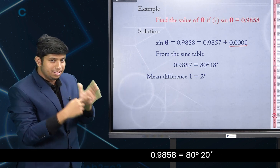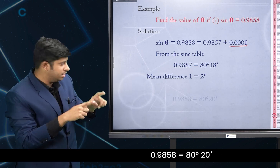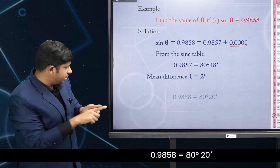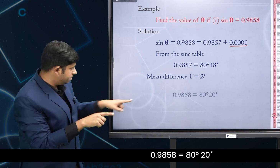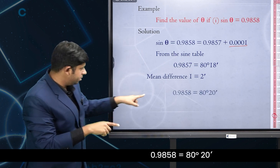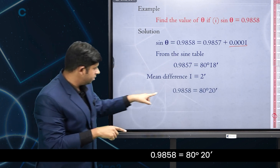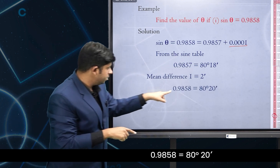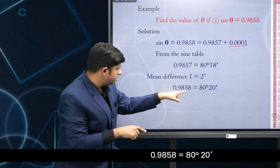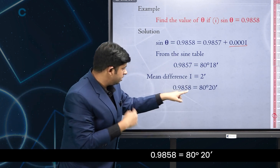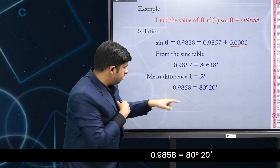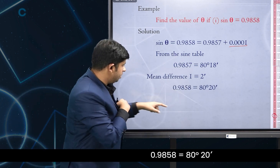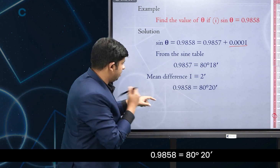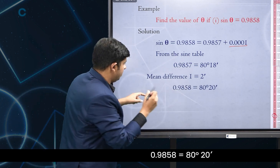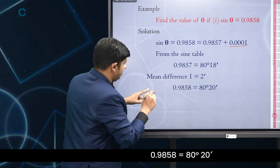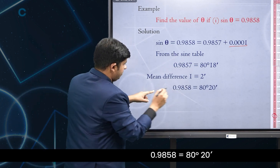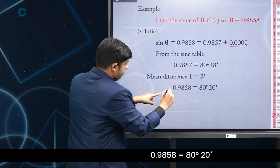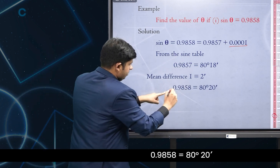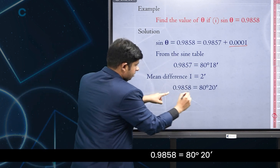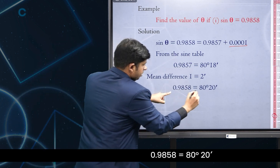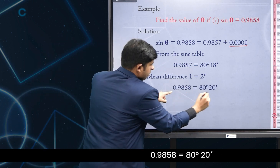0.9858 is equal to 80 degrees 20 minutes.